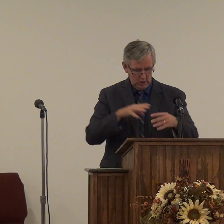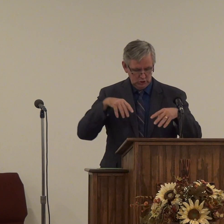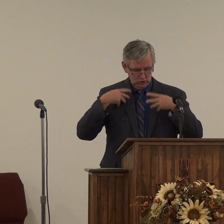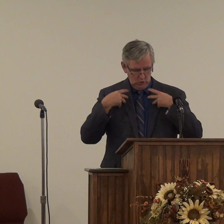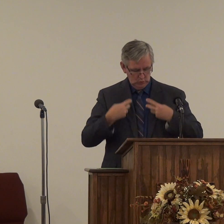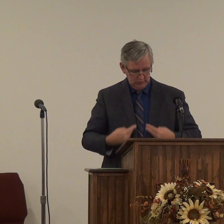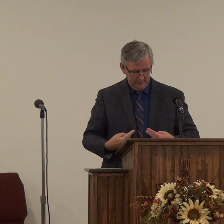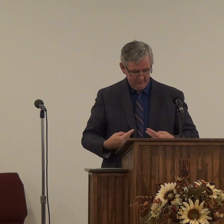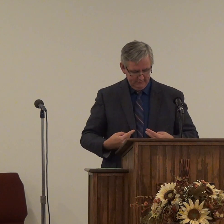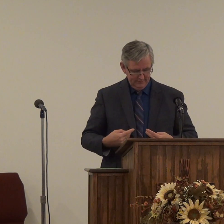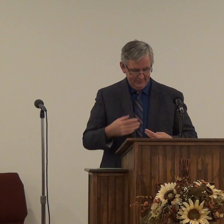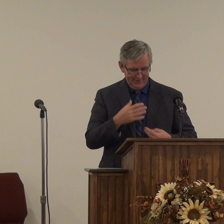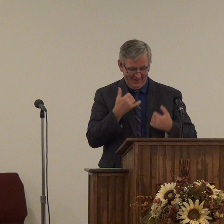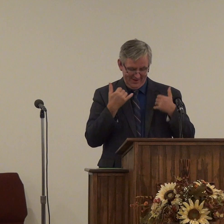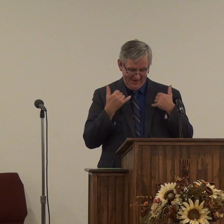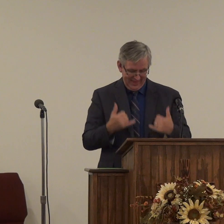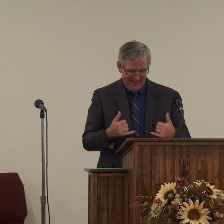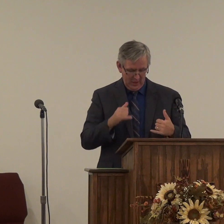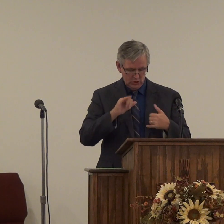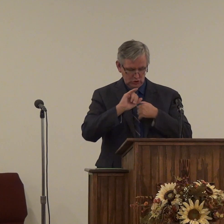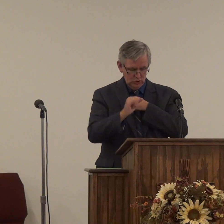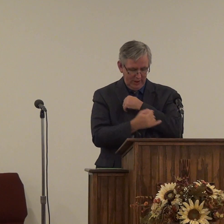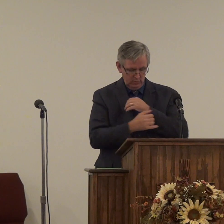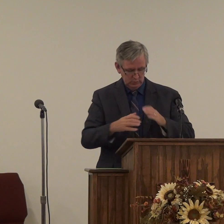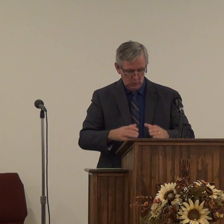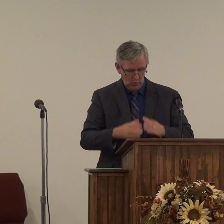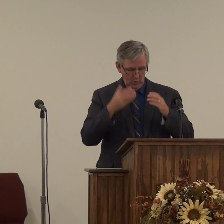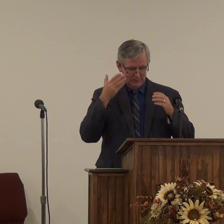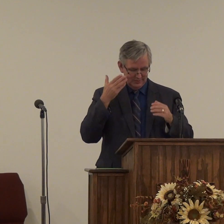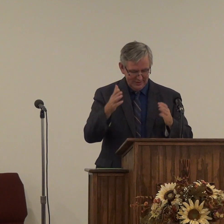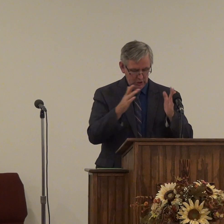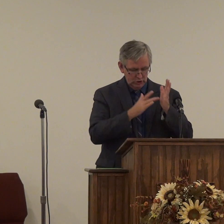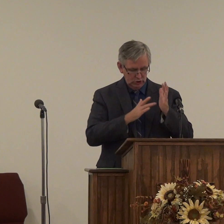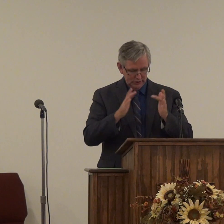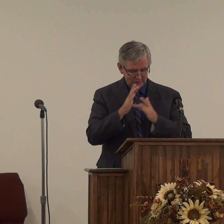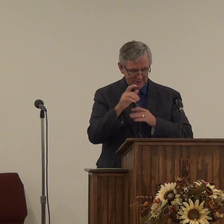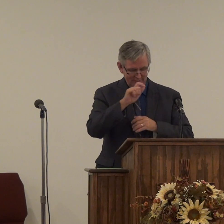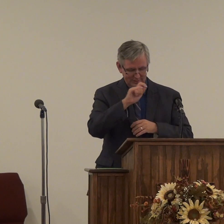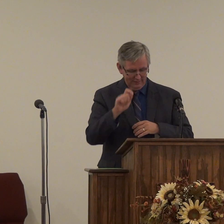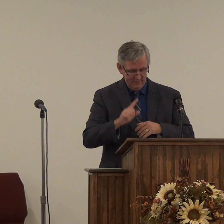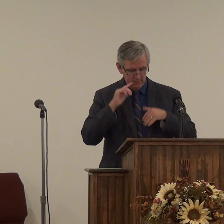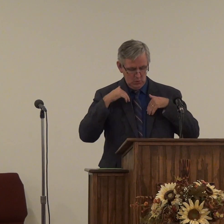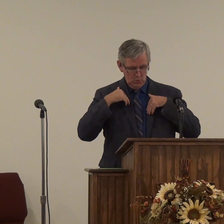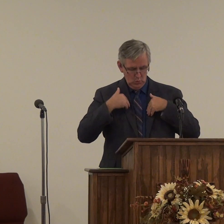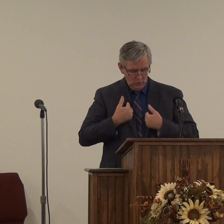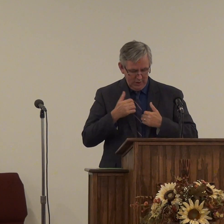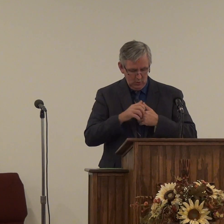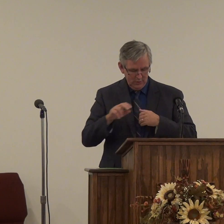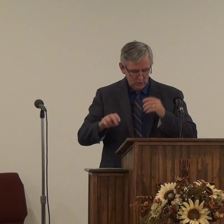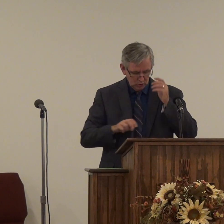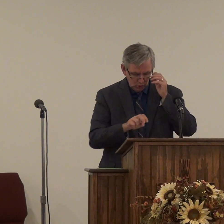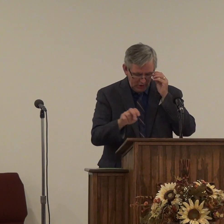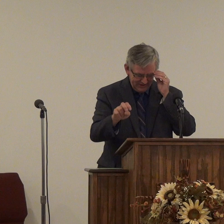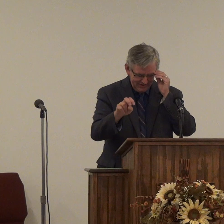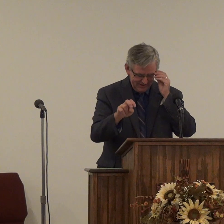gave to his son Joseph. Now Jacob's well was there. Jesus, therefore, being wearied with his